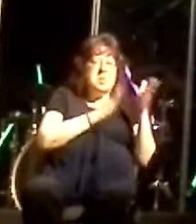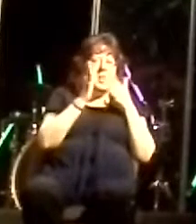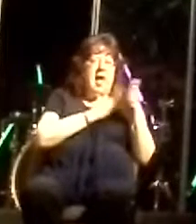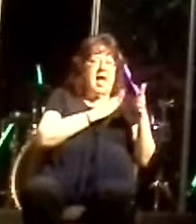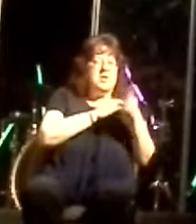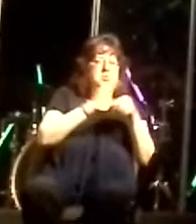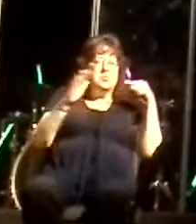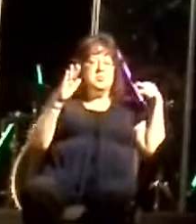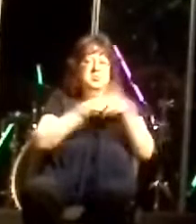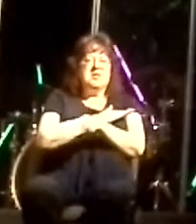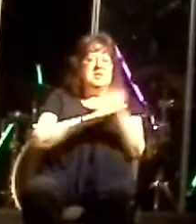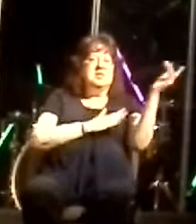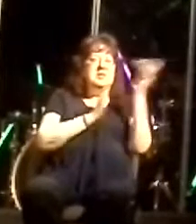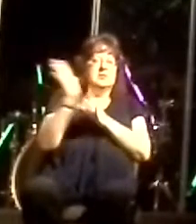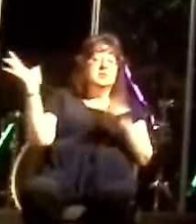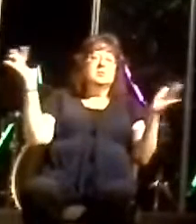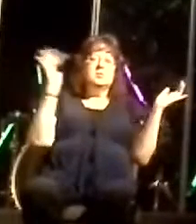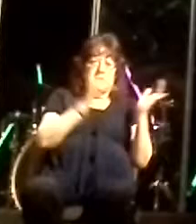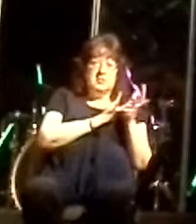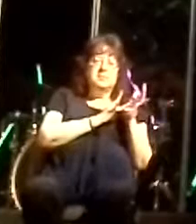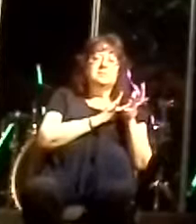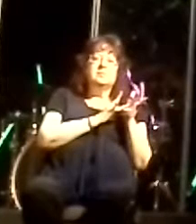to take his